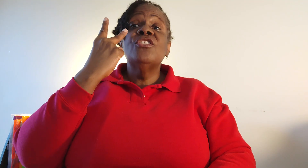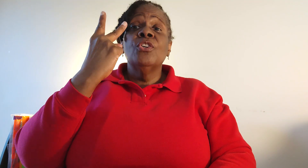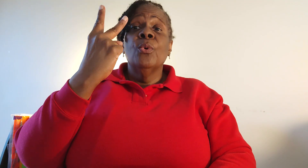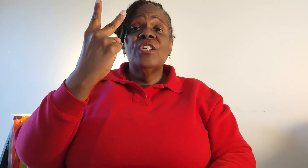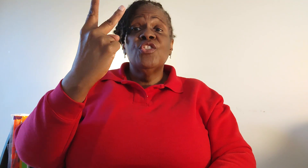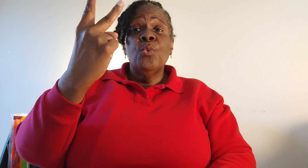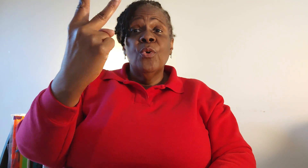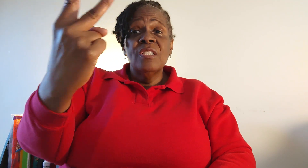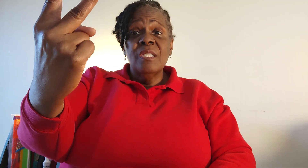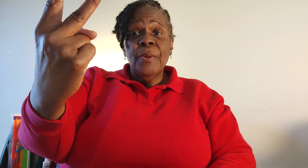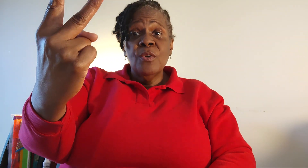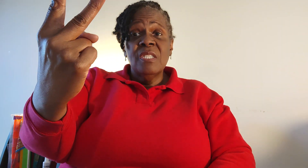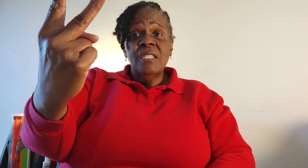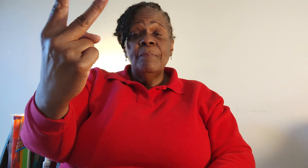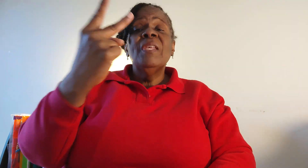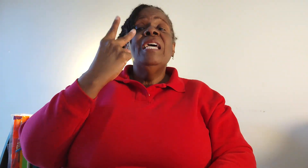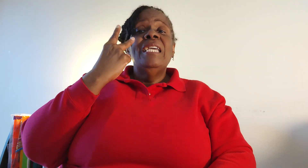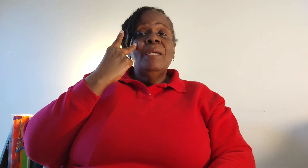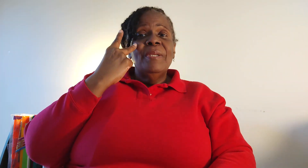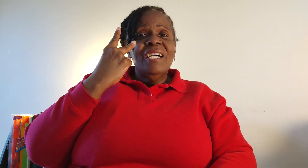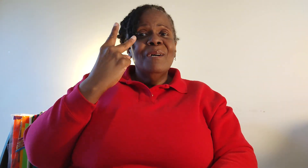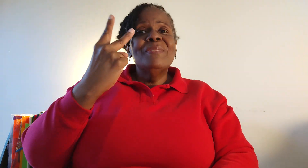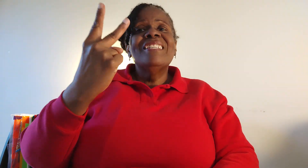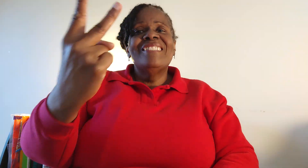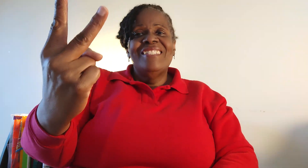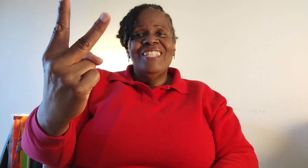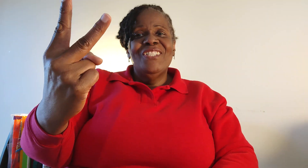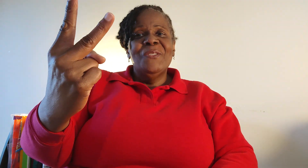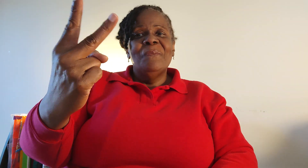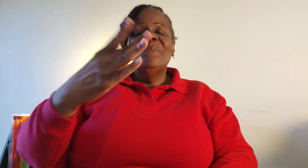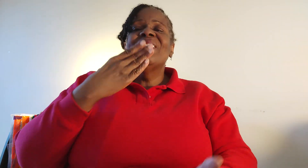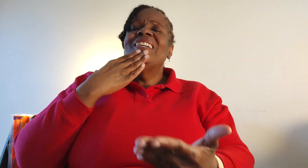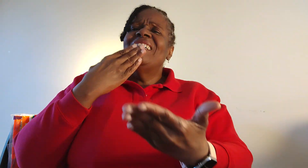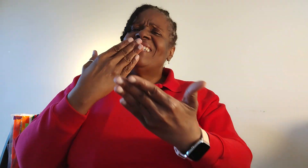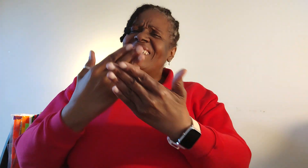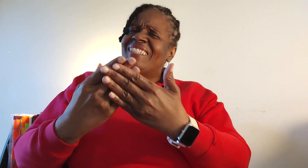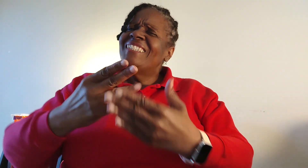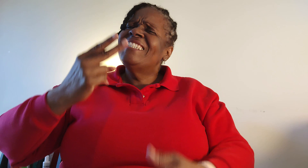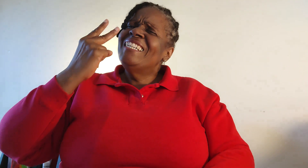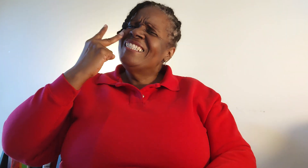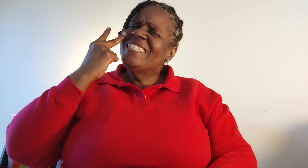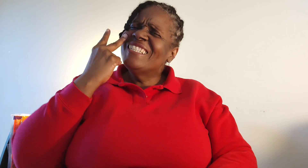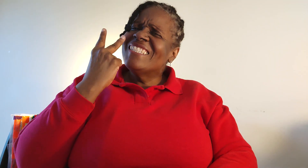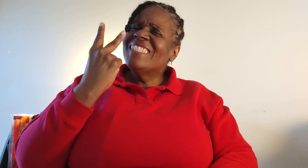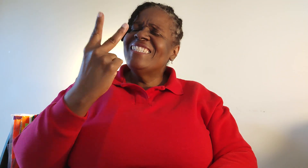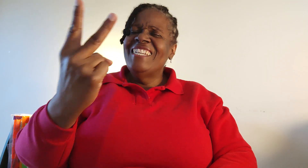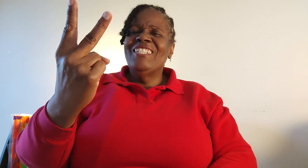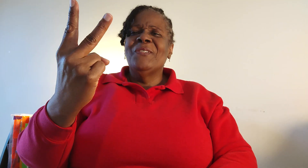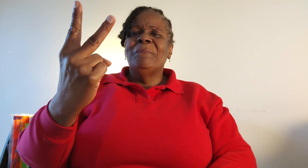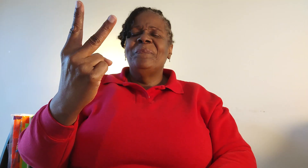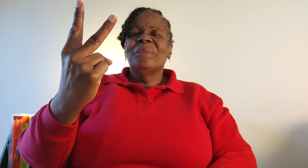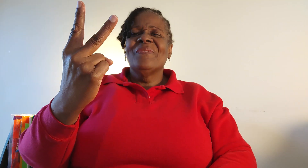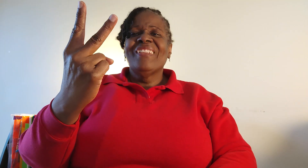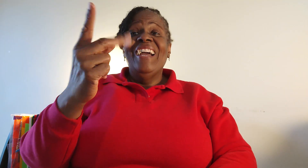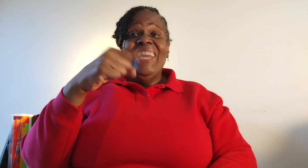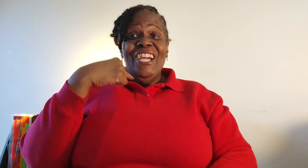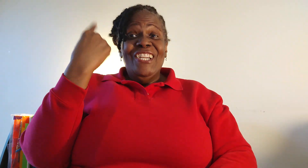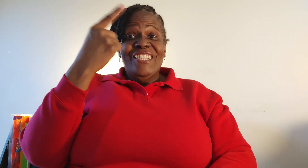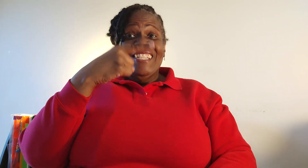you're going towards the person, it becomes see you. Good to see you.